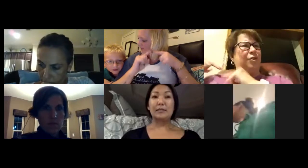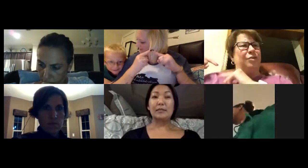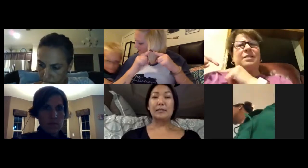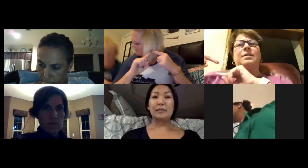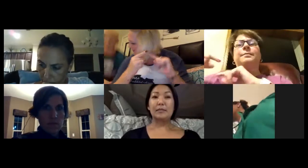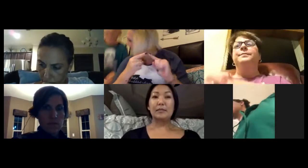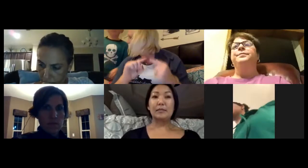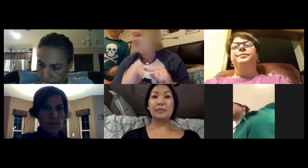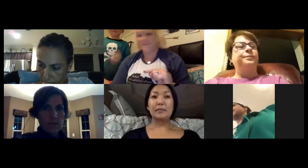hurts.